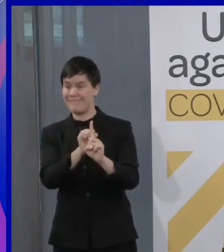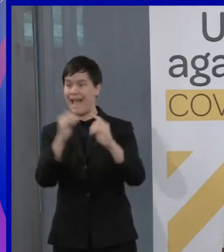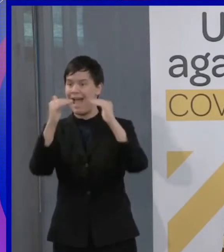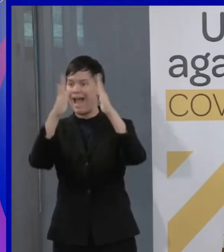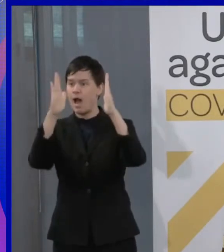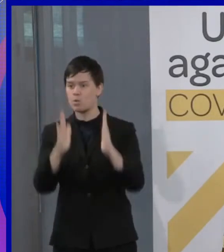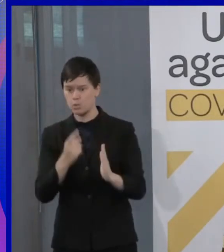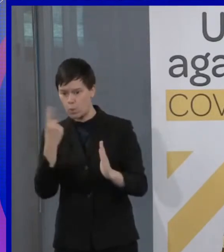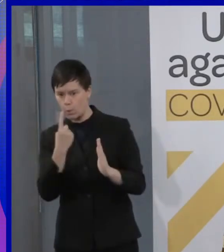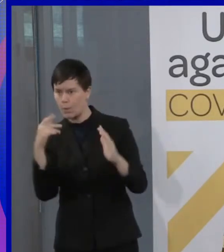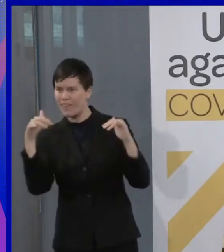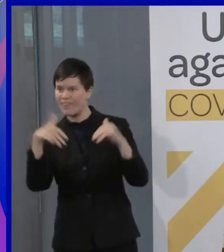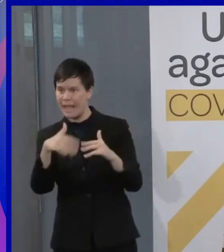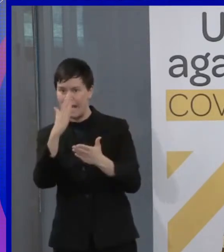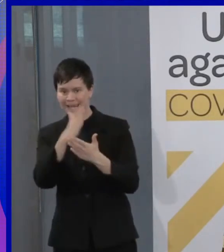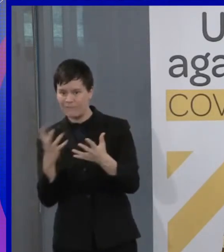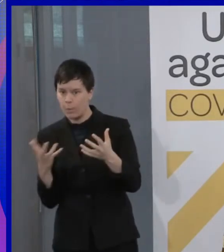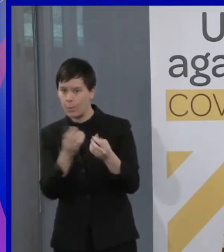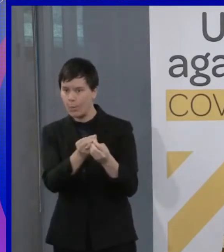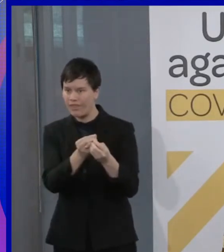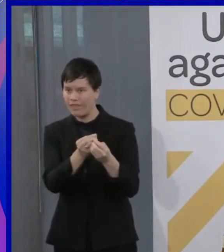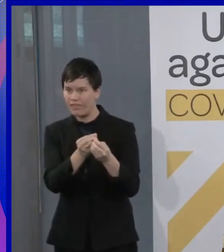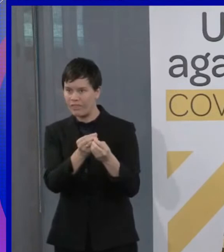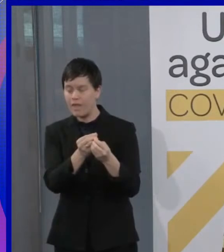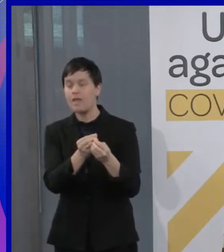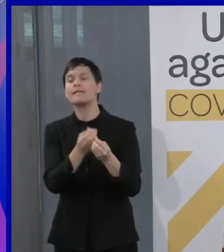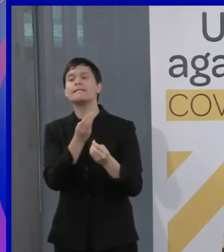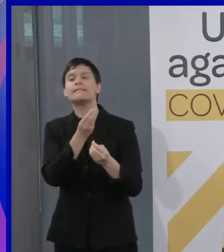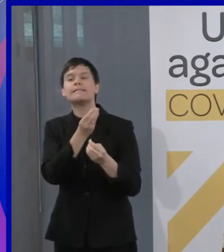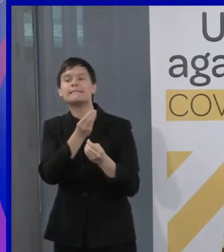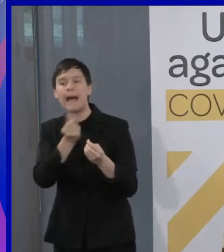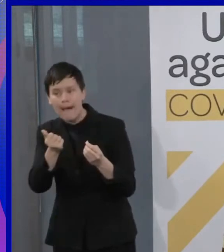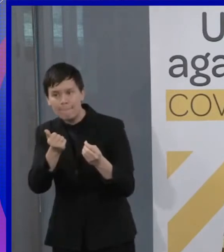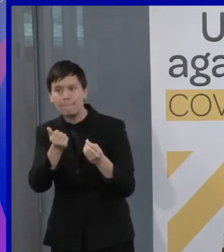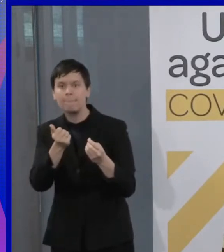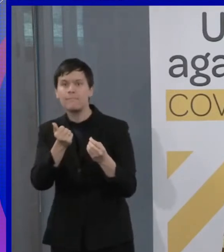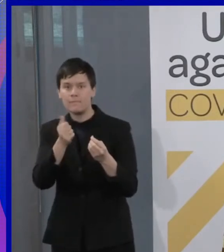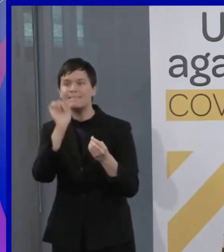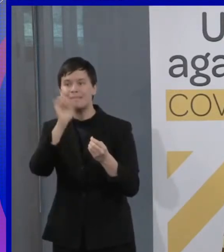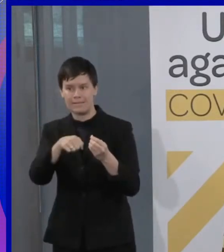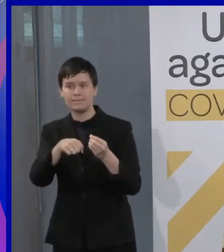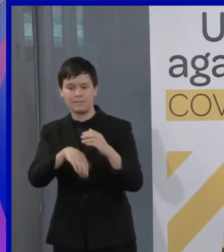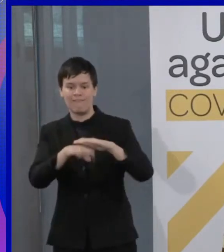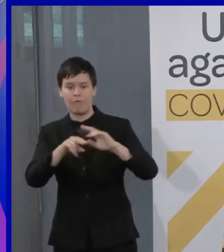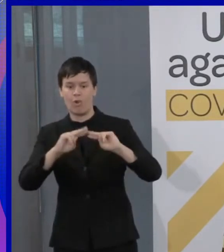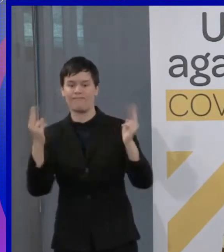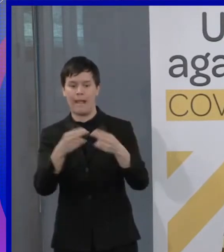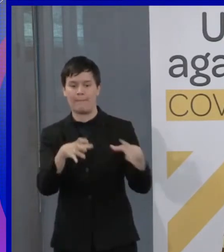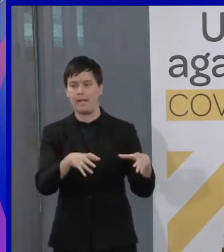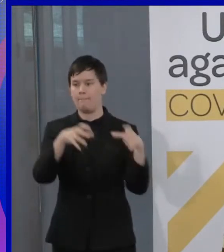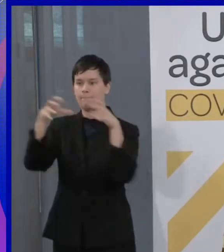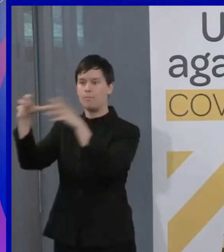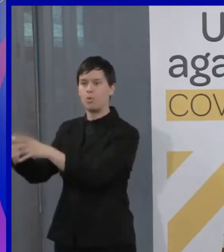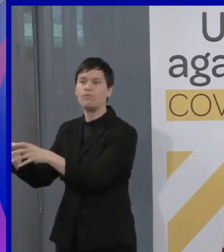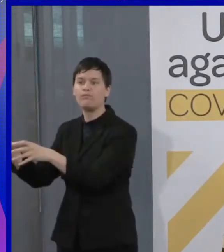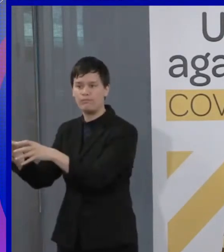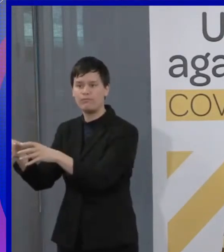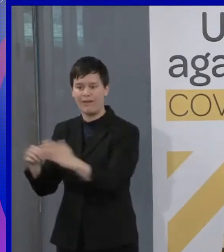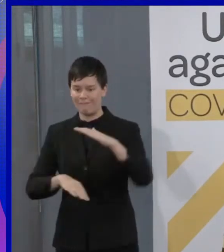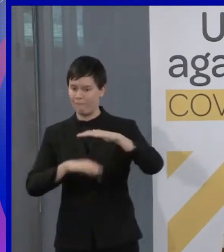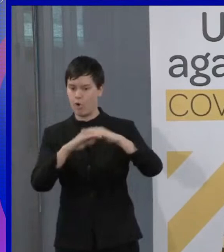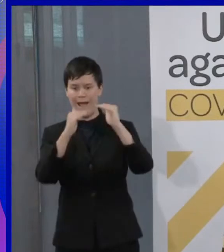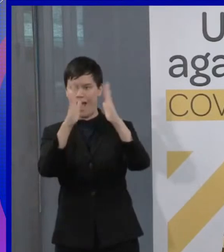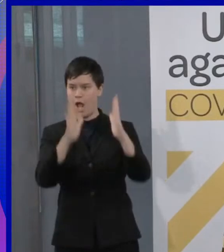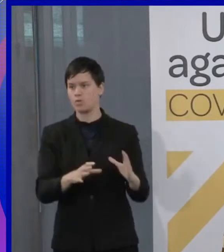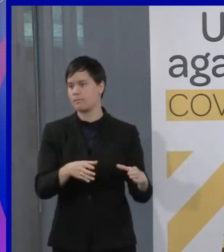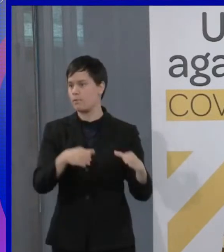showing infection, that they go into quarantine. They're kept separate in the quarantine facility so that it absolutely reduces the risk